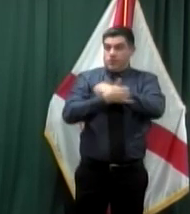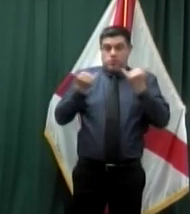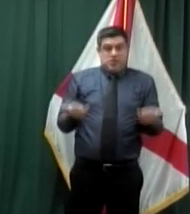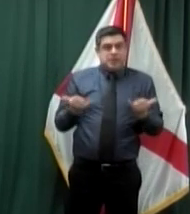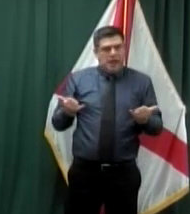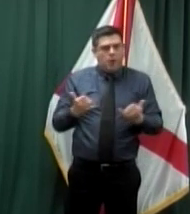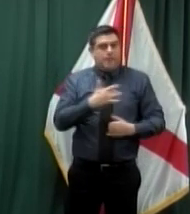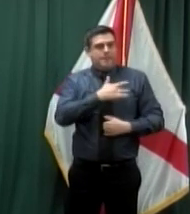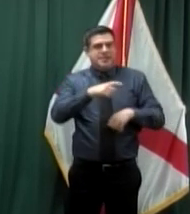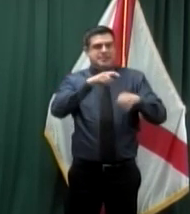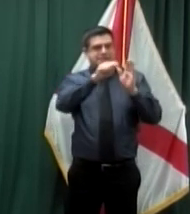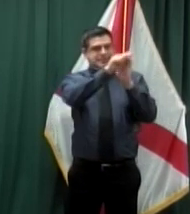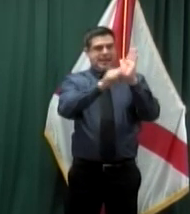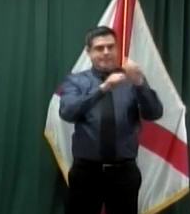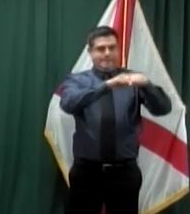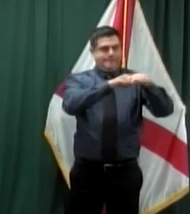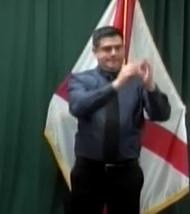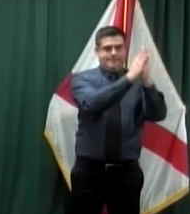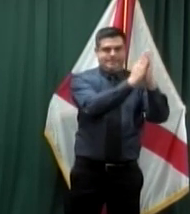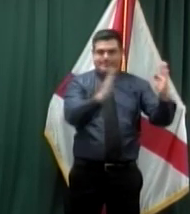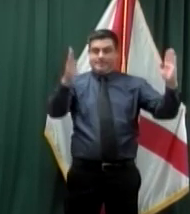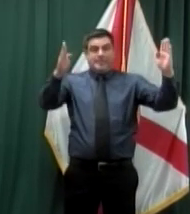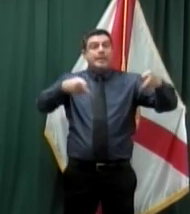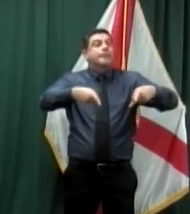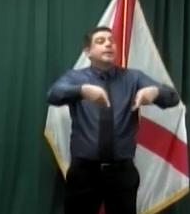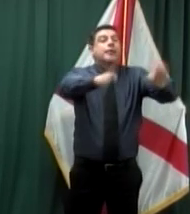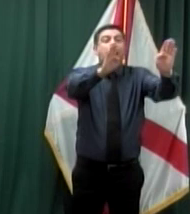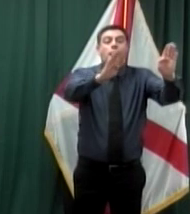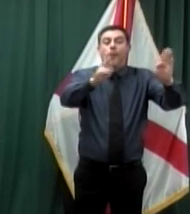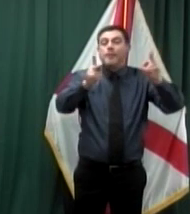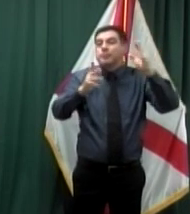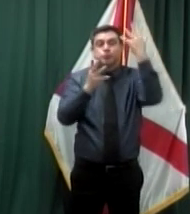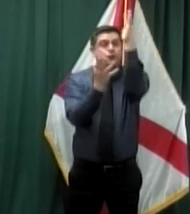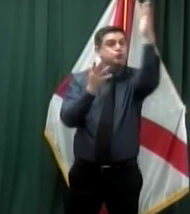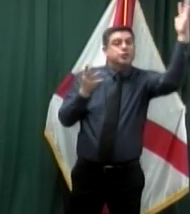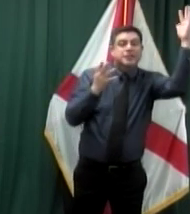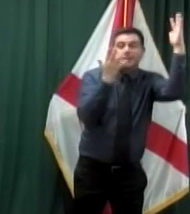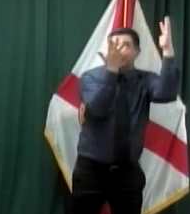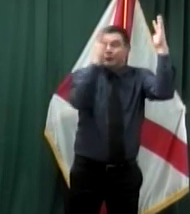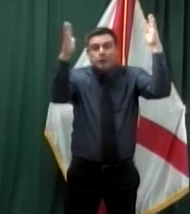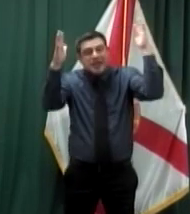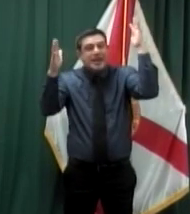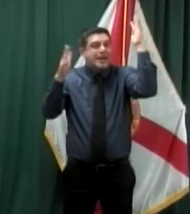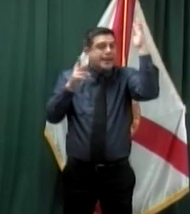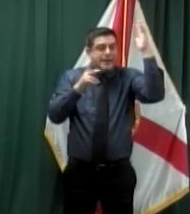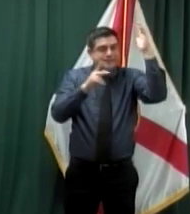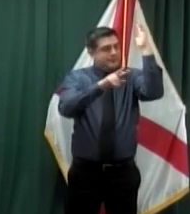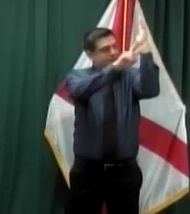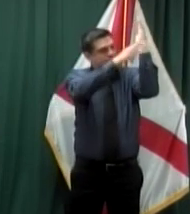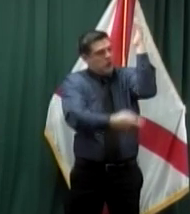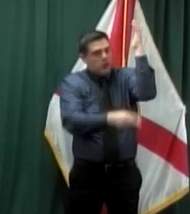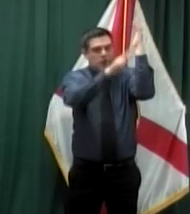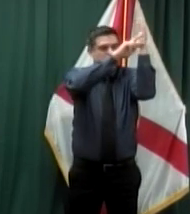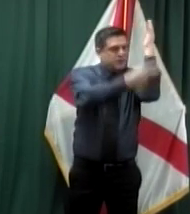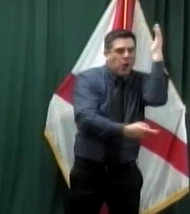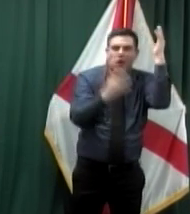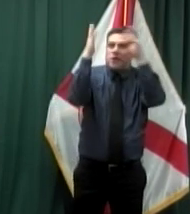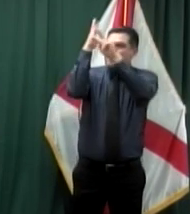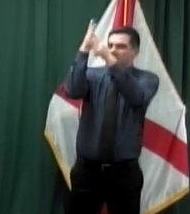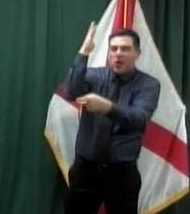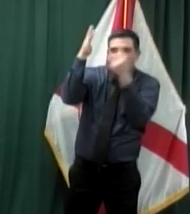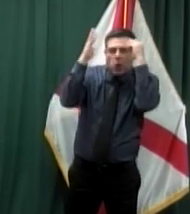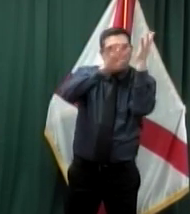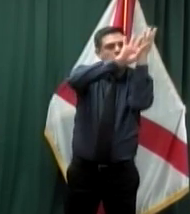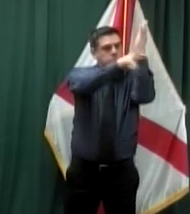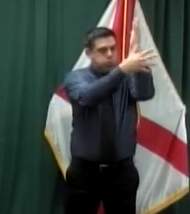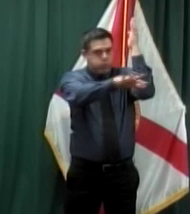County Board of County Commission Chairman Zembower, signed an executive order issuing a burn ban for Seminole